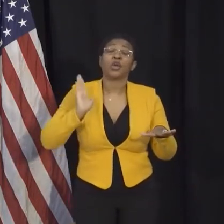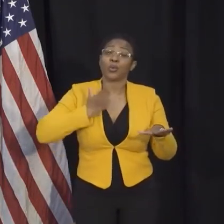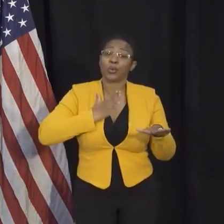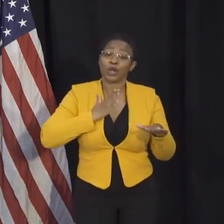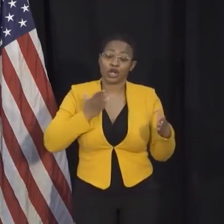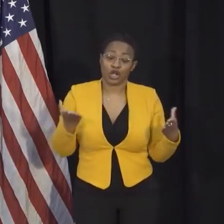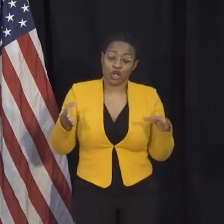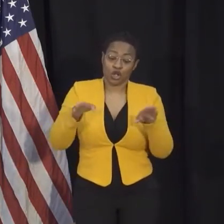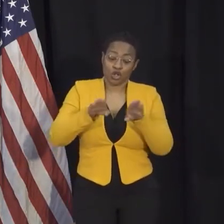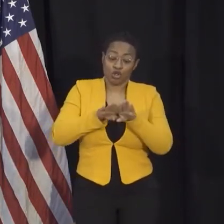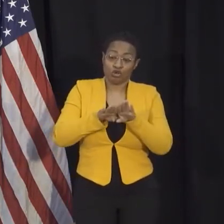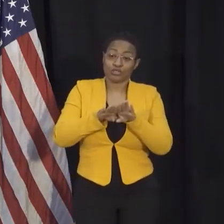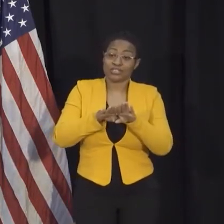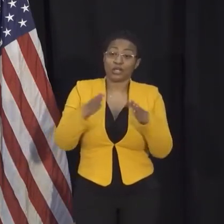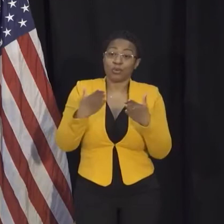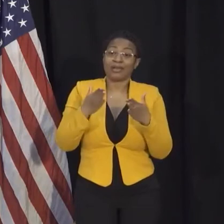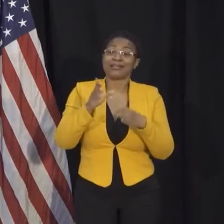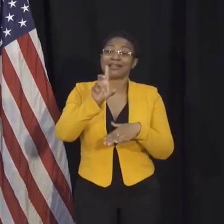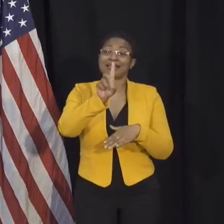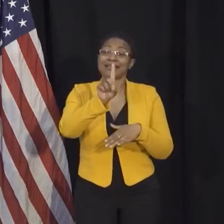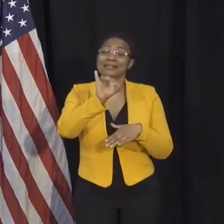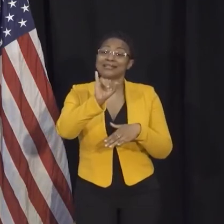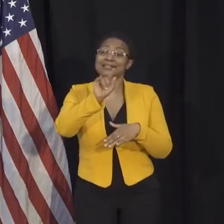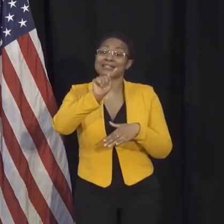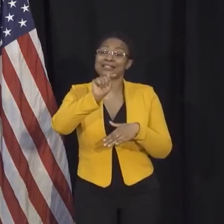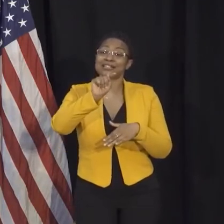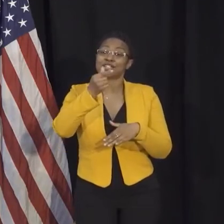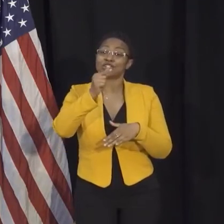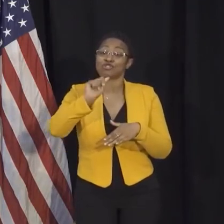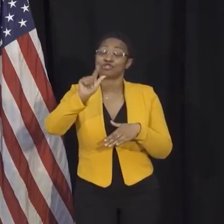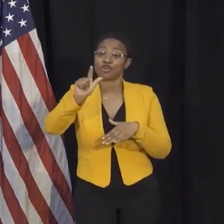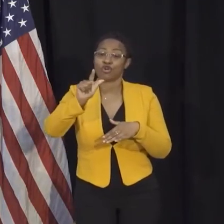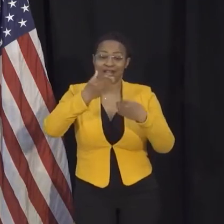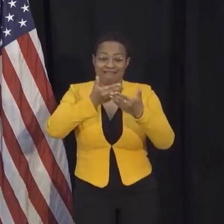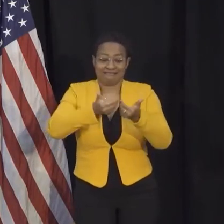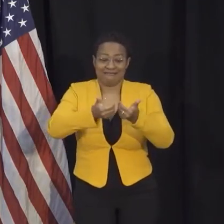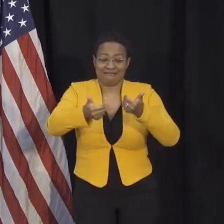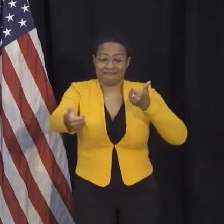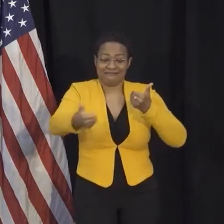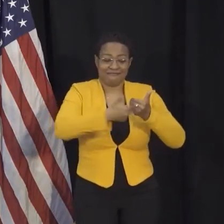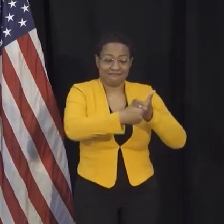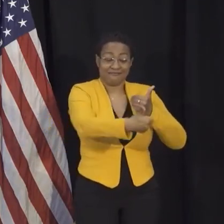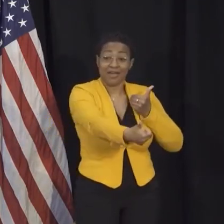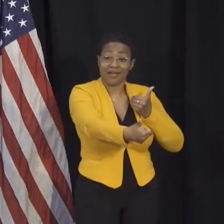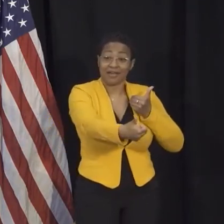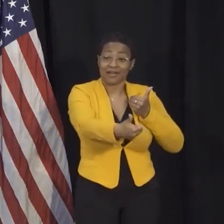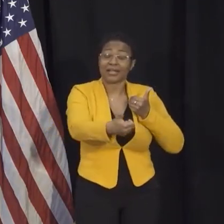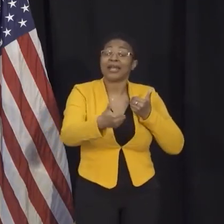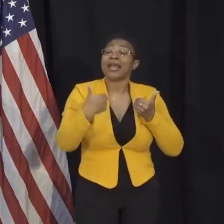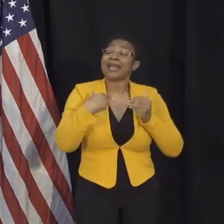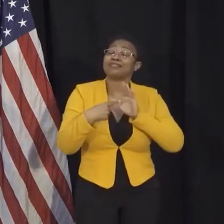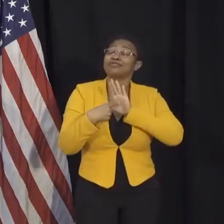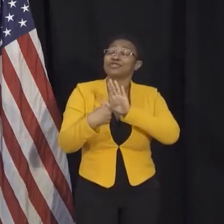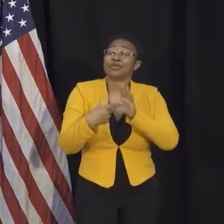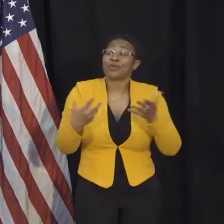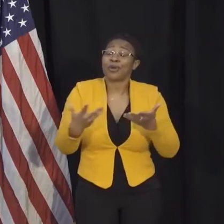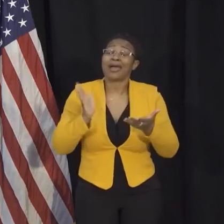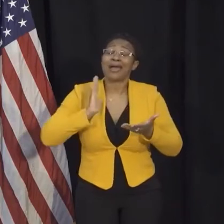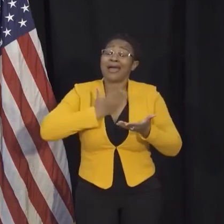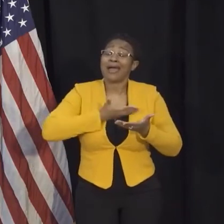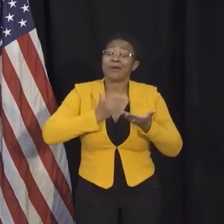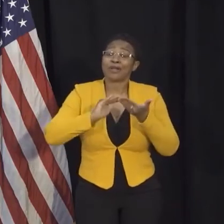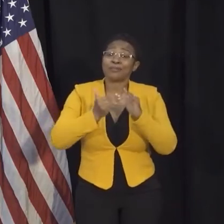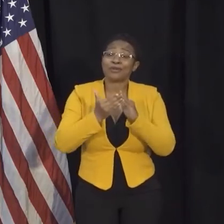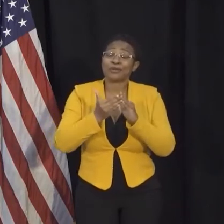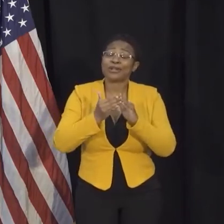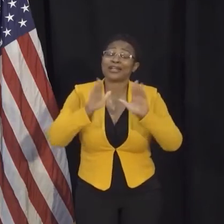digital divide. It's also about showing that our community is greater together. And so